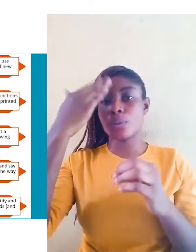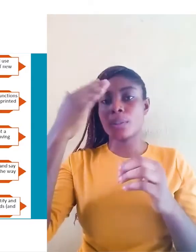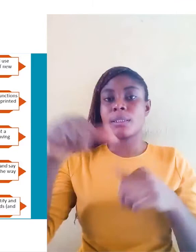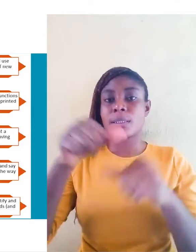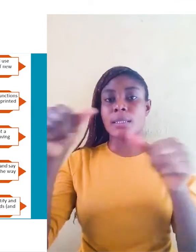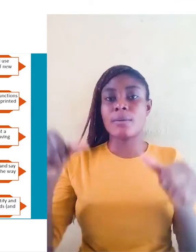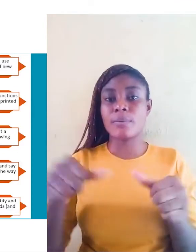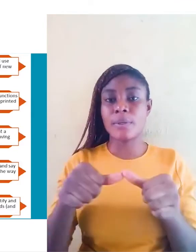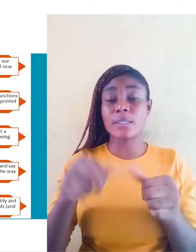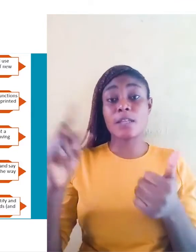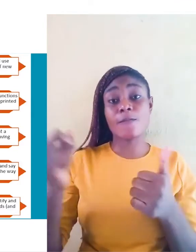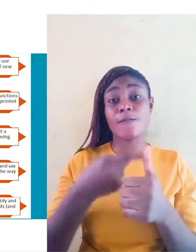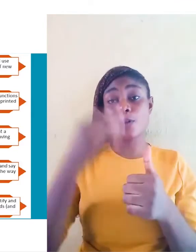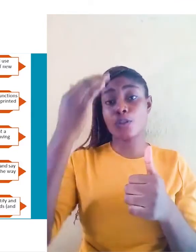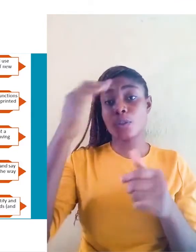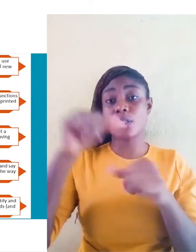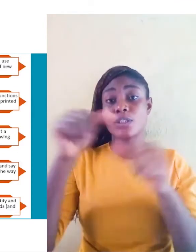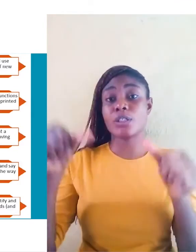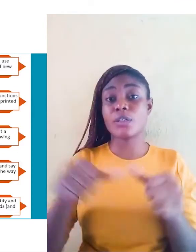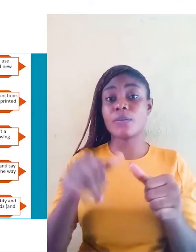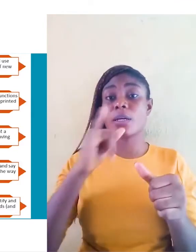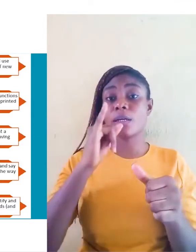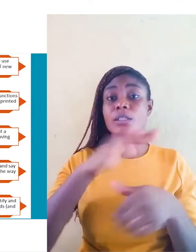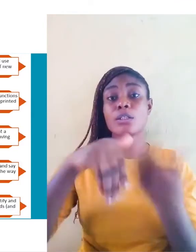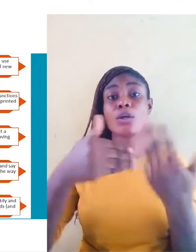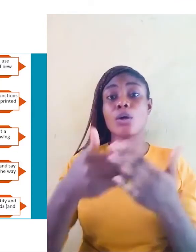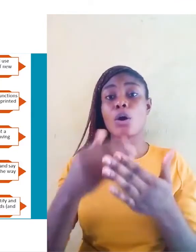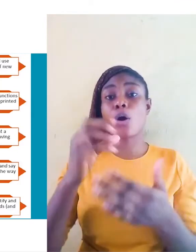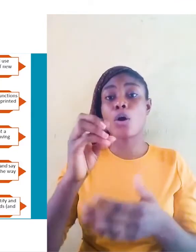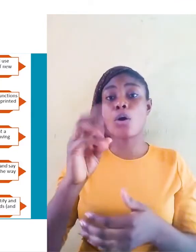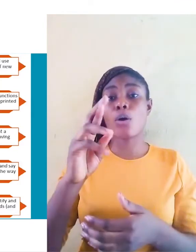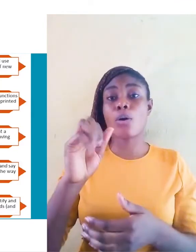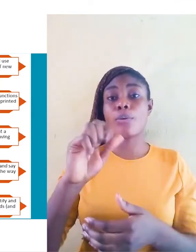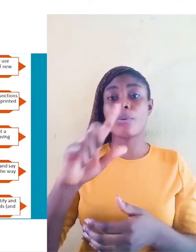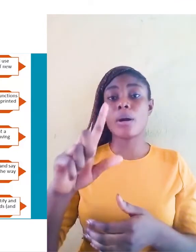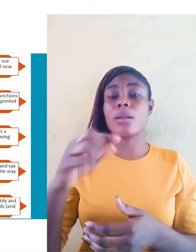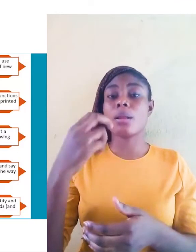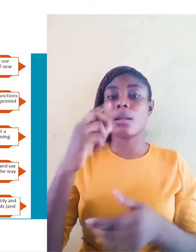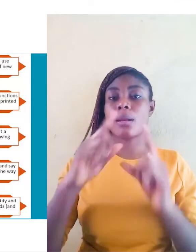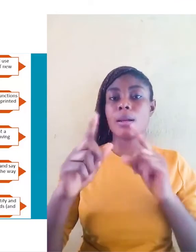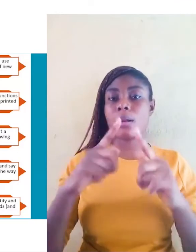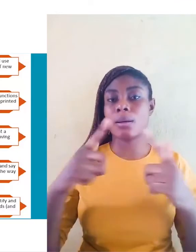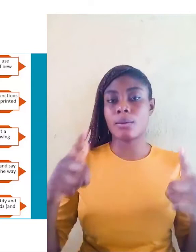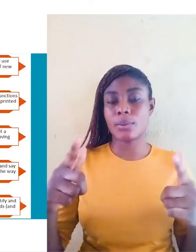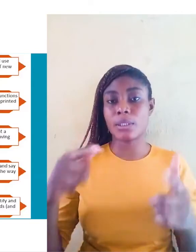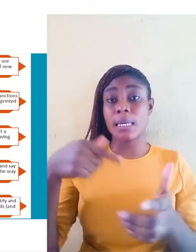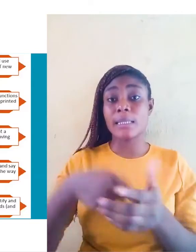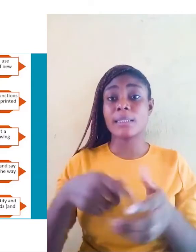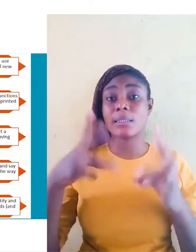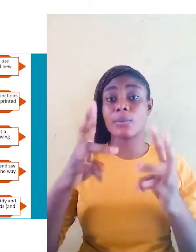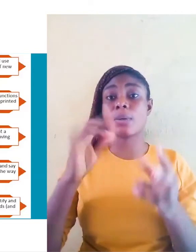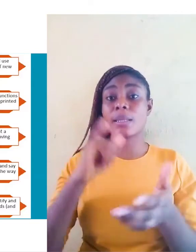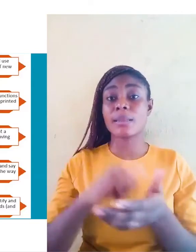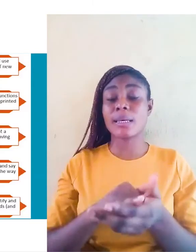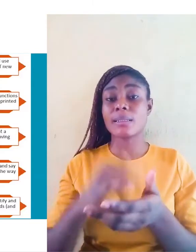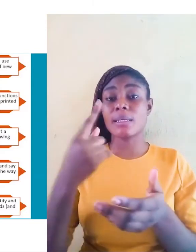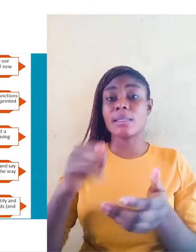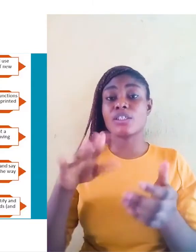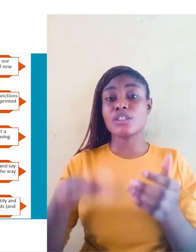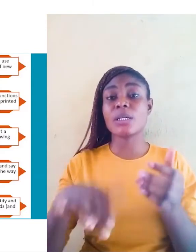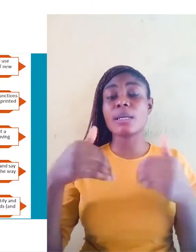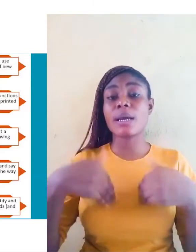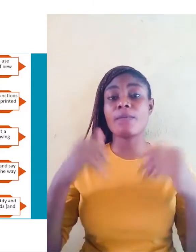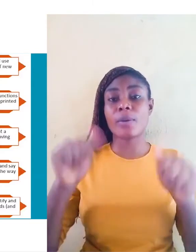the first knowledge area here is the oral language. This is whereby the child has the ability